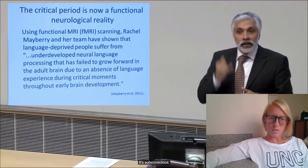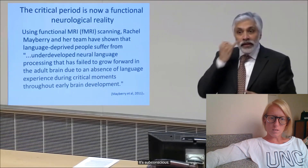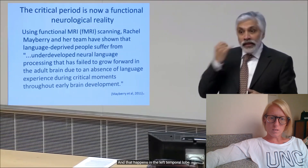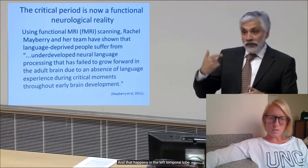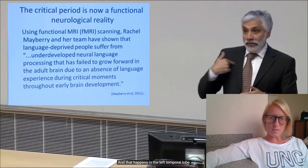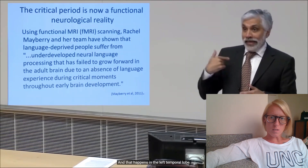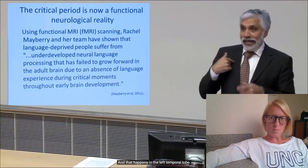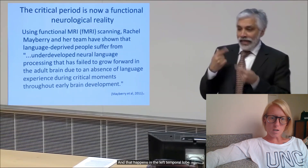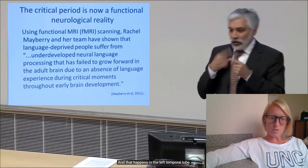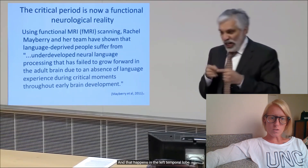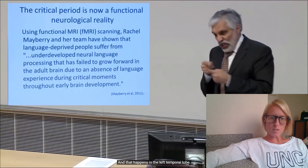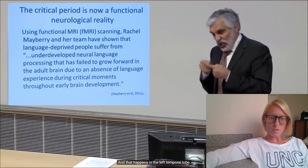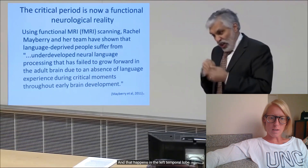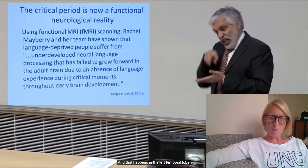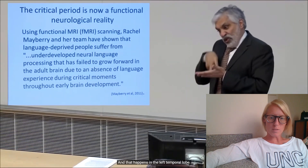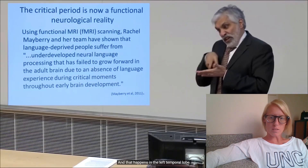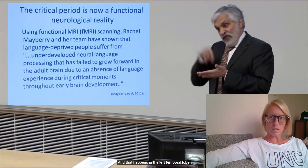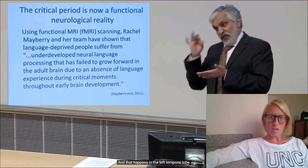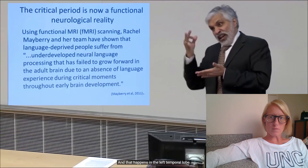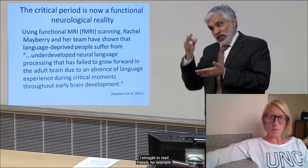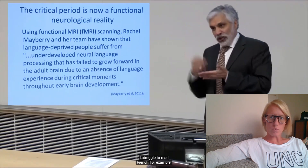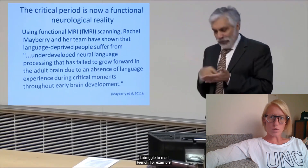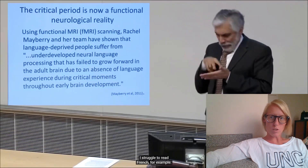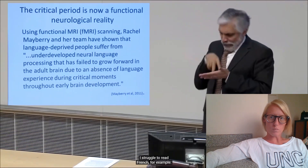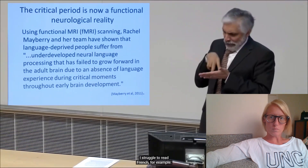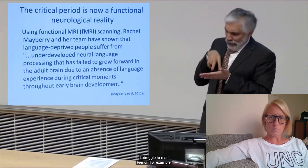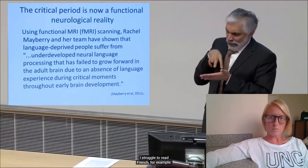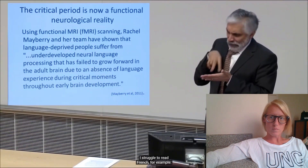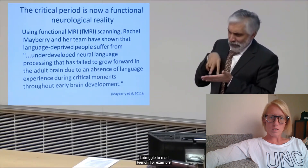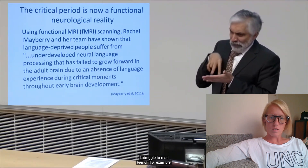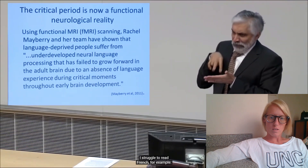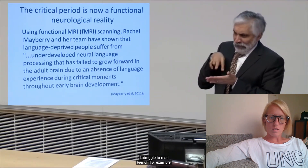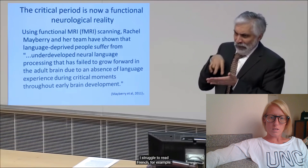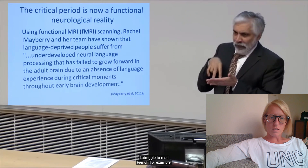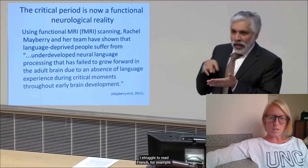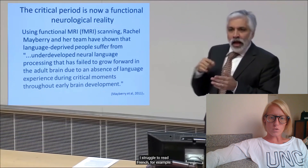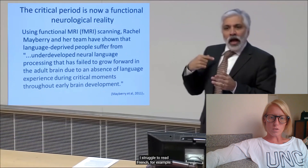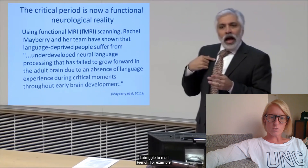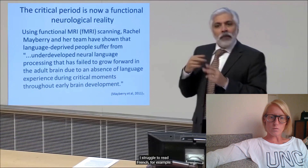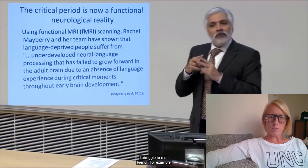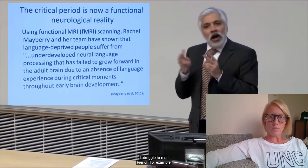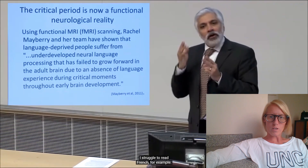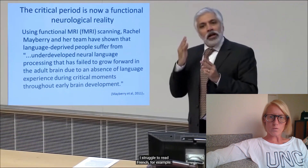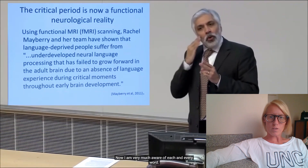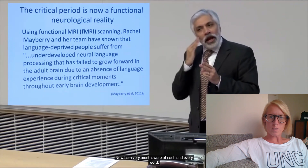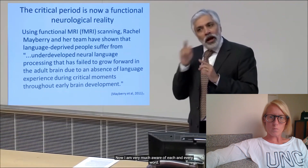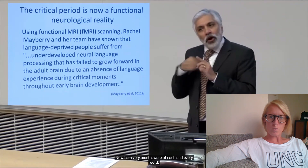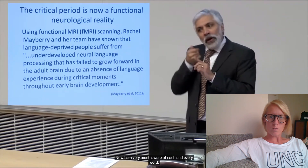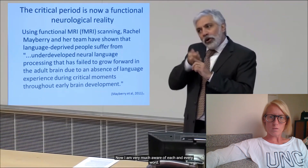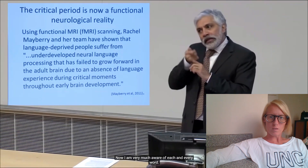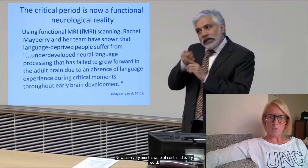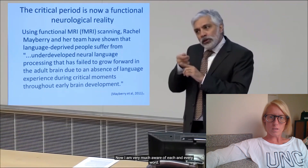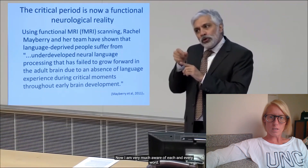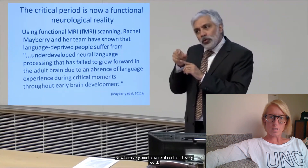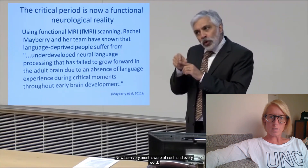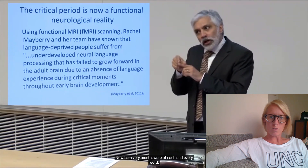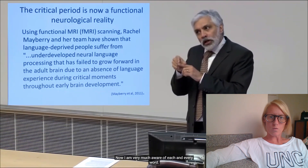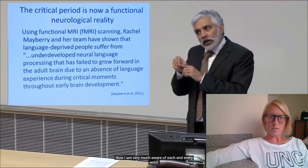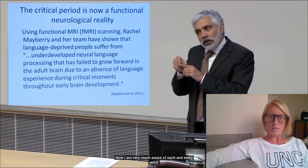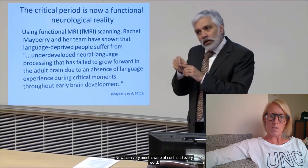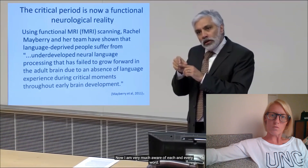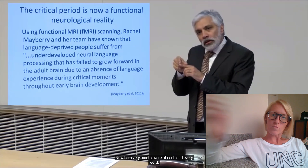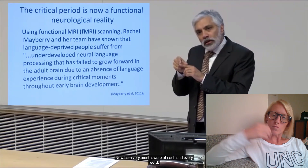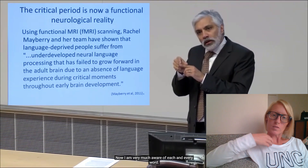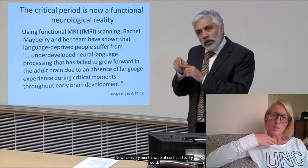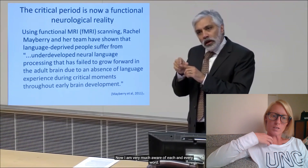subconscious, and that happens in the left temporal lobe. I struggle to read French, for example. Now, I'm very much aware